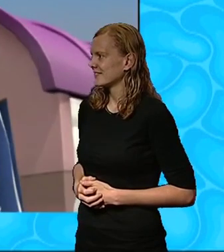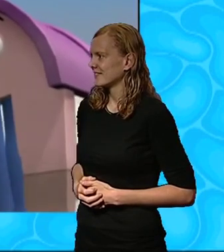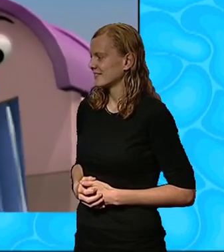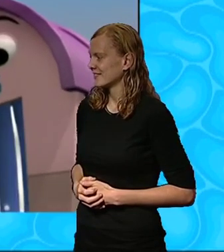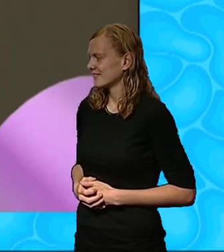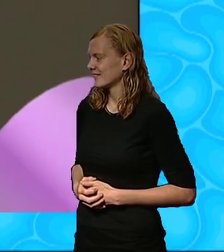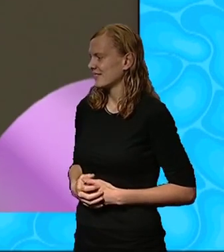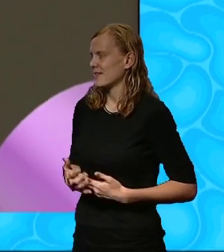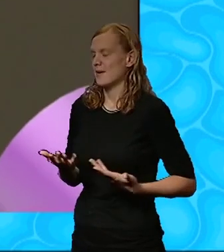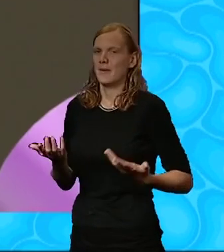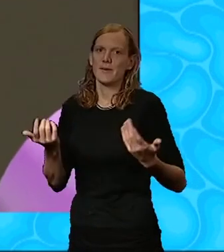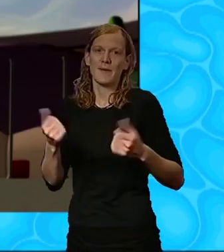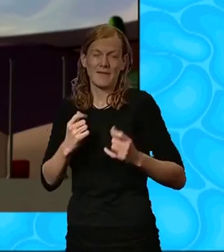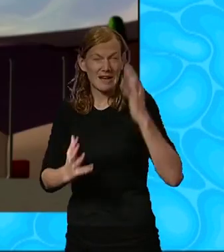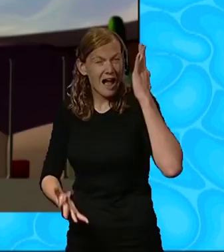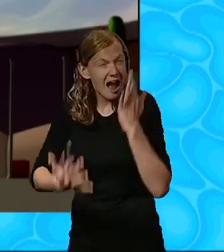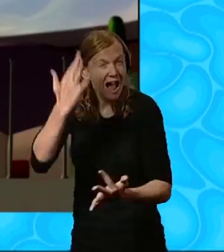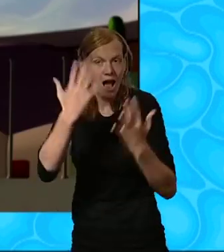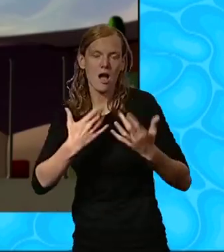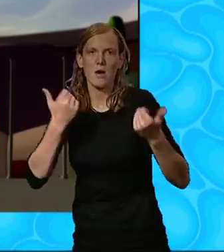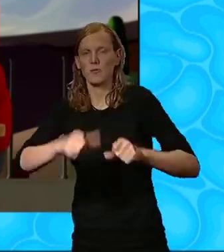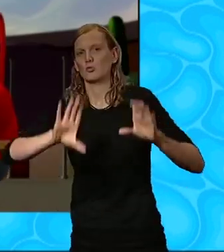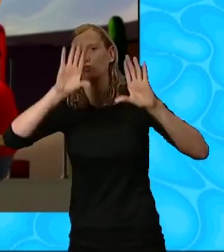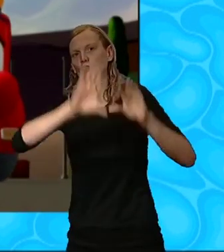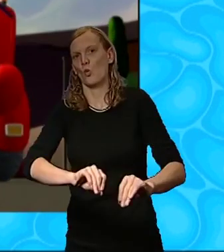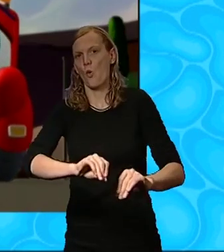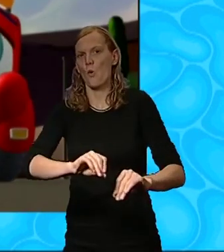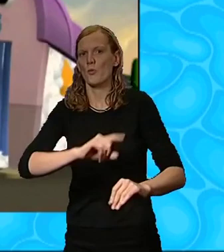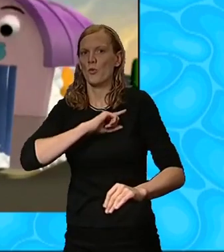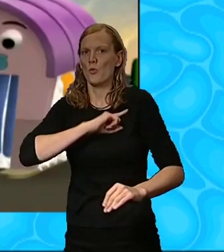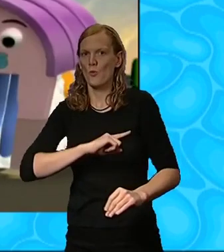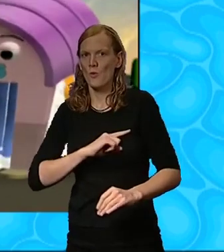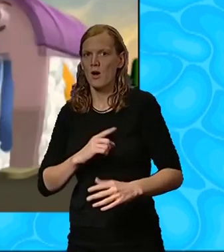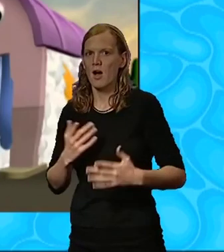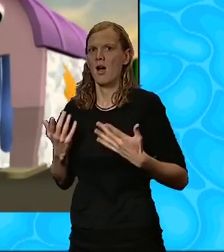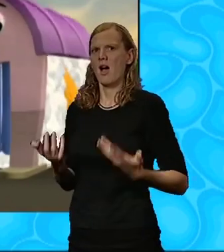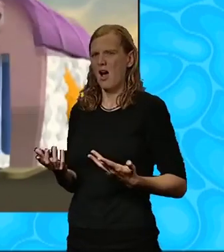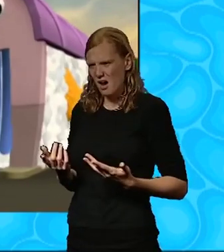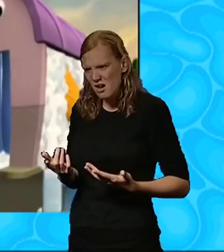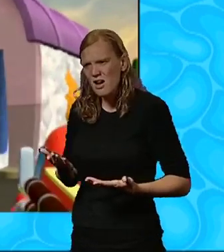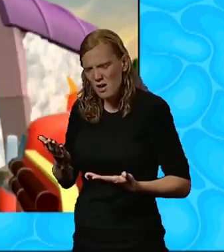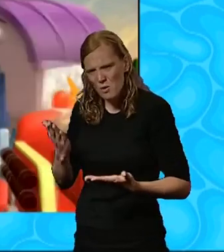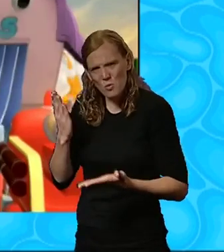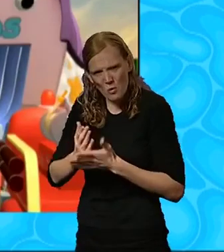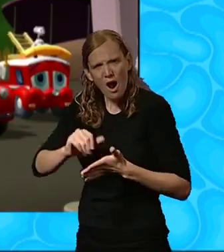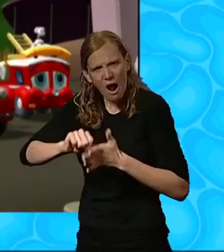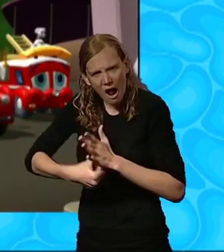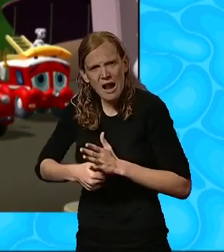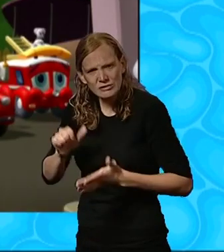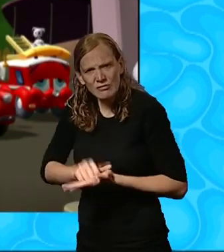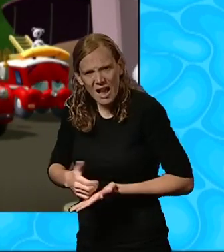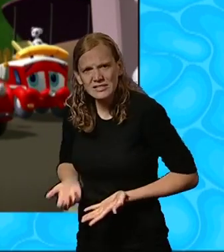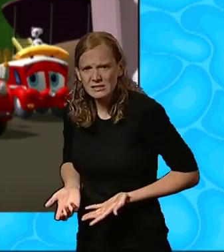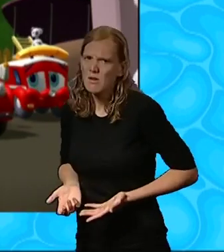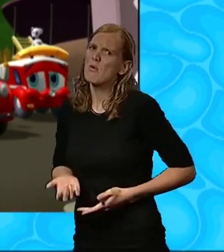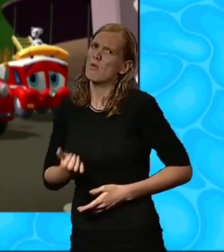Well, well, well. What have we here? You just put out a great big fire, Suds. Oh, from the look of you, it must have been hard going. Well,